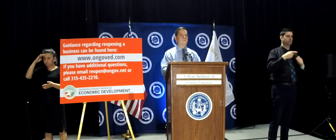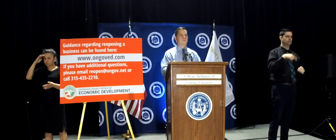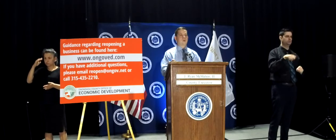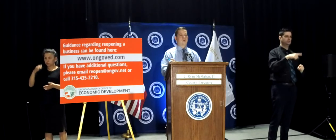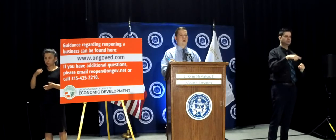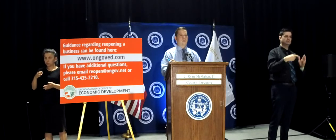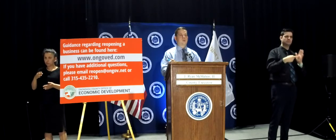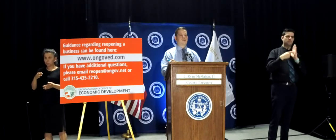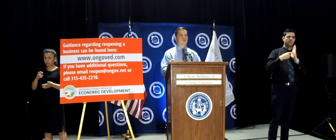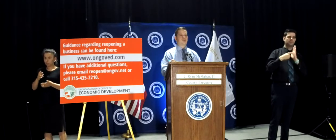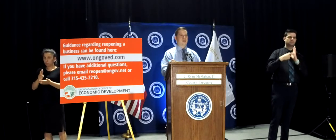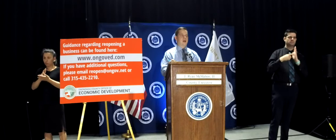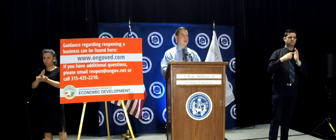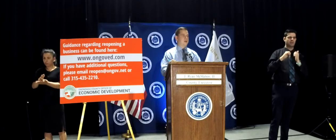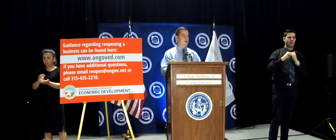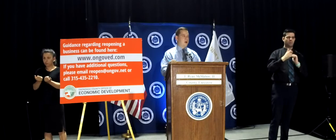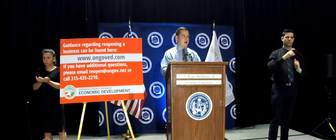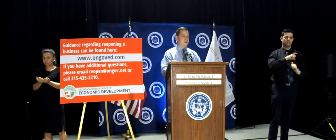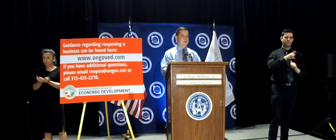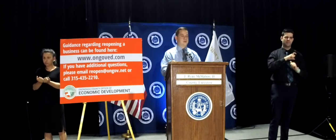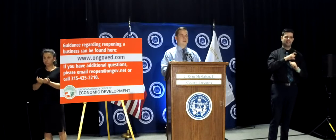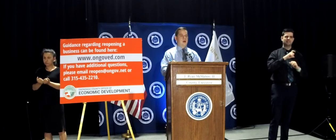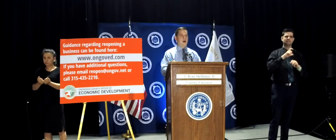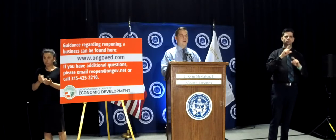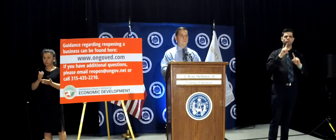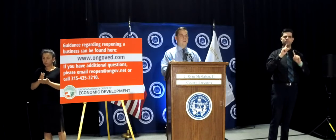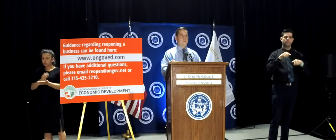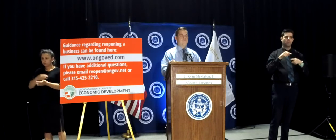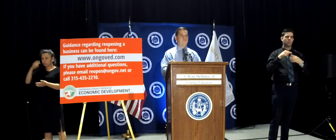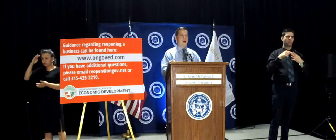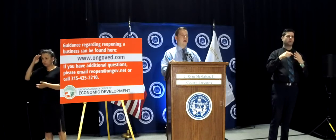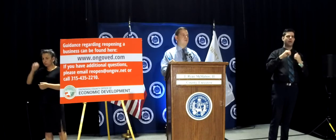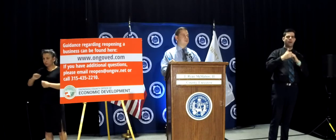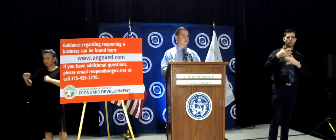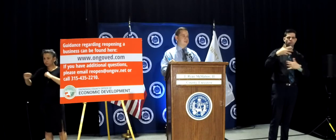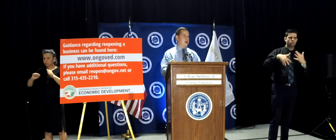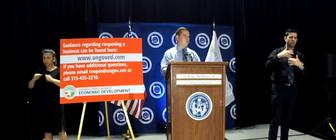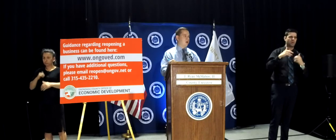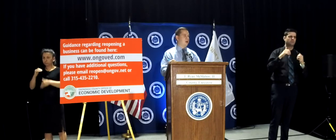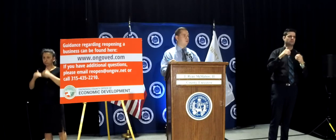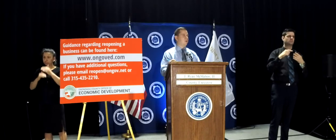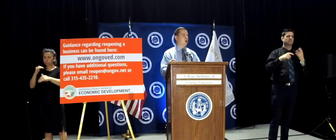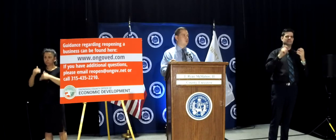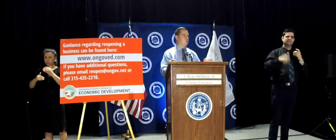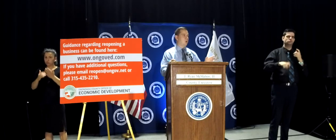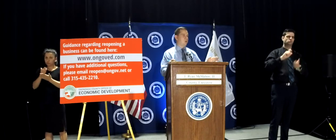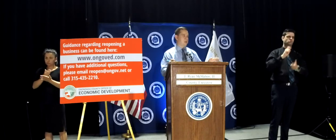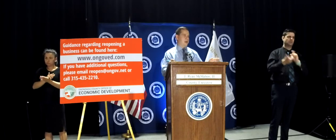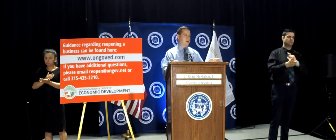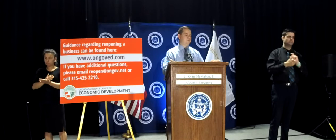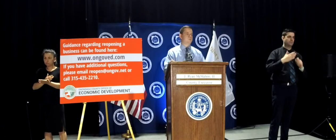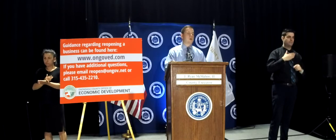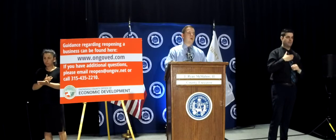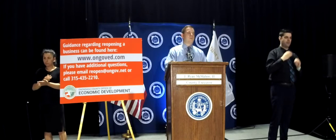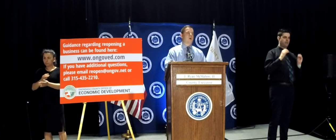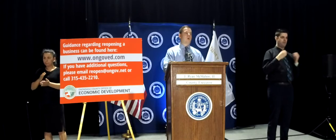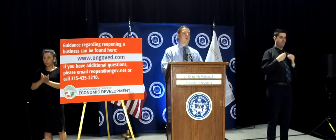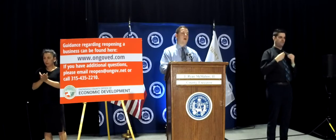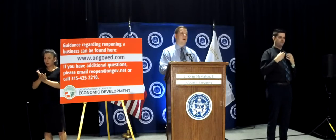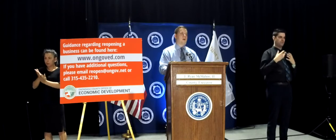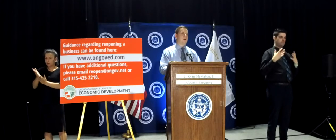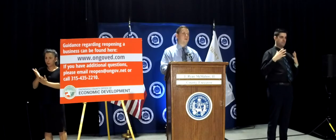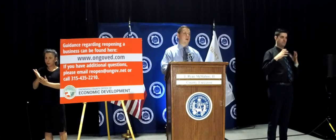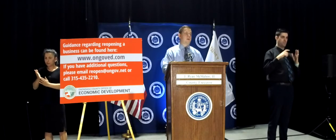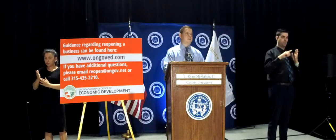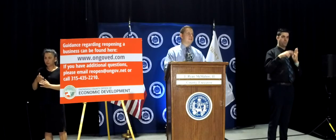and procedures on how they interact. My office doesn't have a large role in that. But when